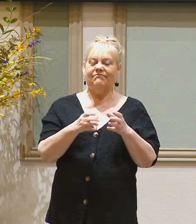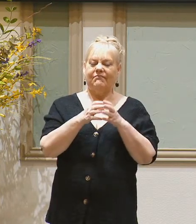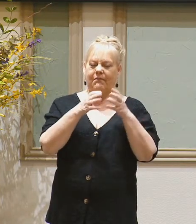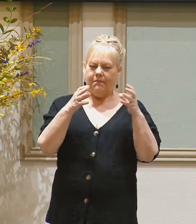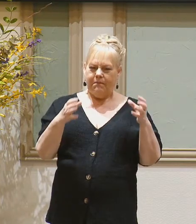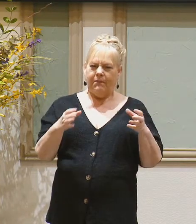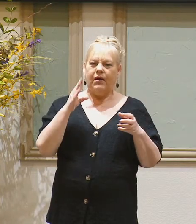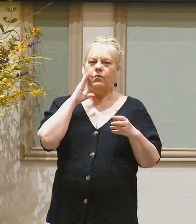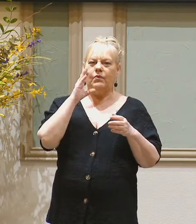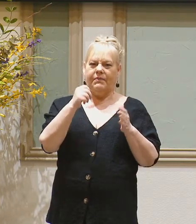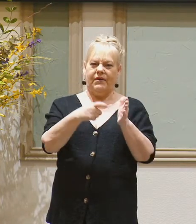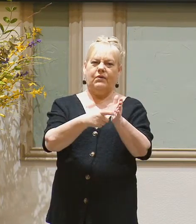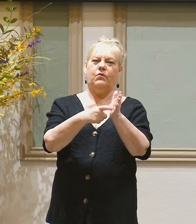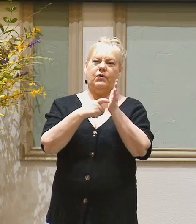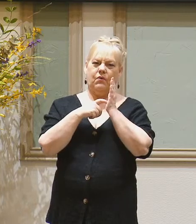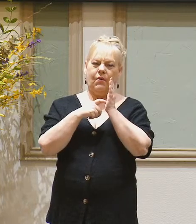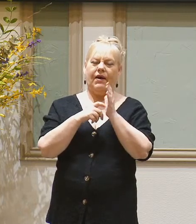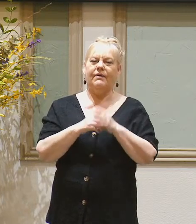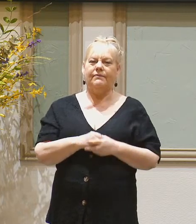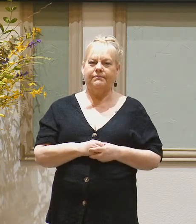much will be required.